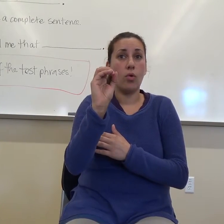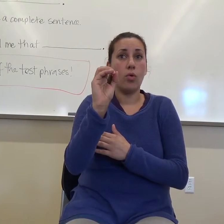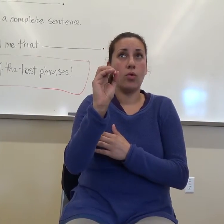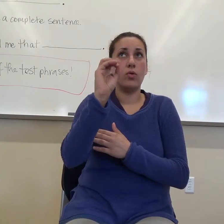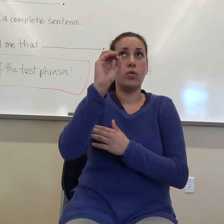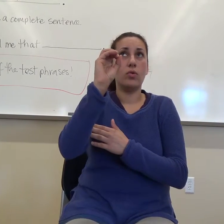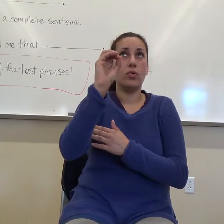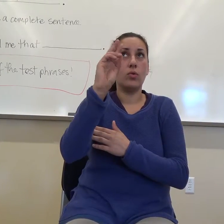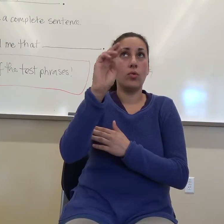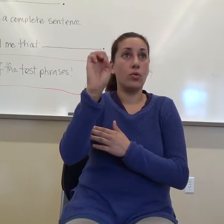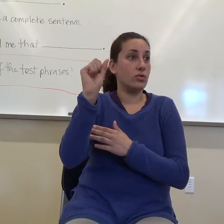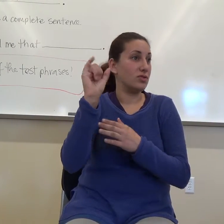on tests.